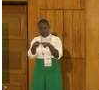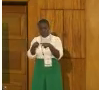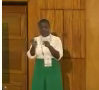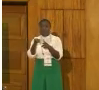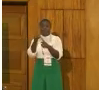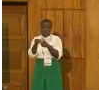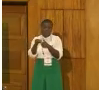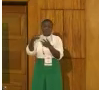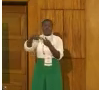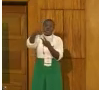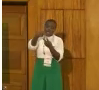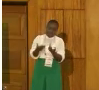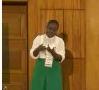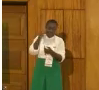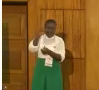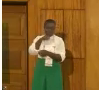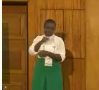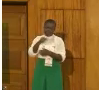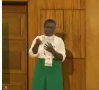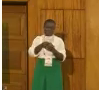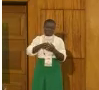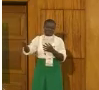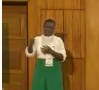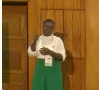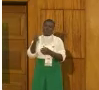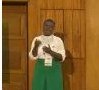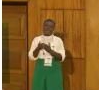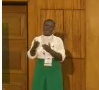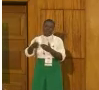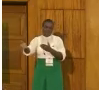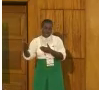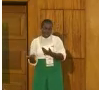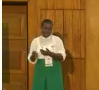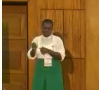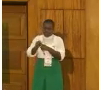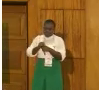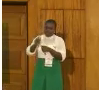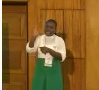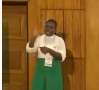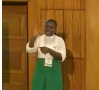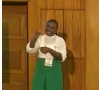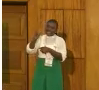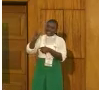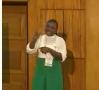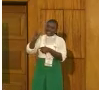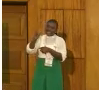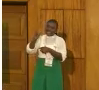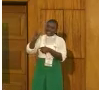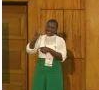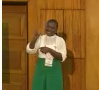of the work you have to deliver. So based on that activity, we trained 30 healthcare workers across 8 general hospitals in